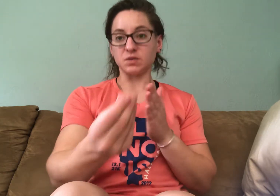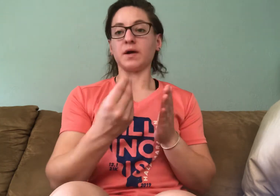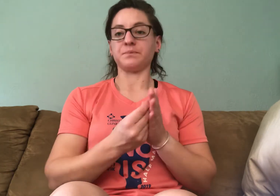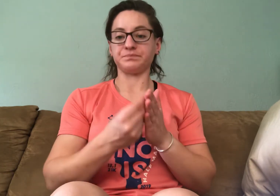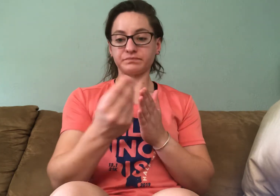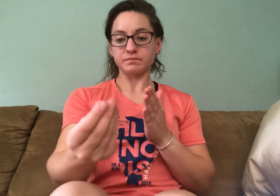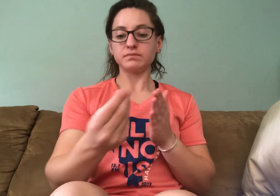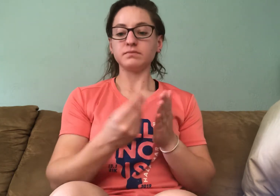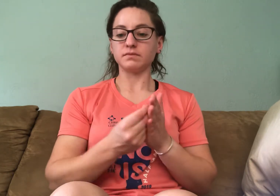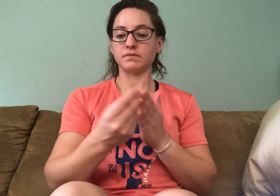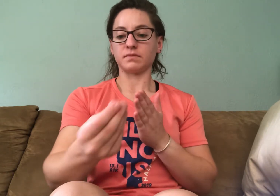well.